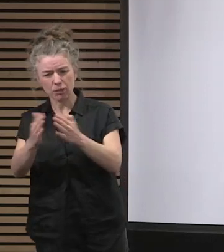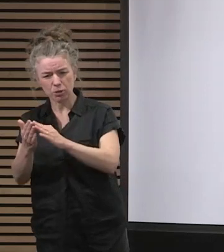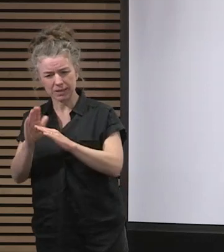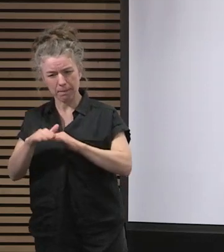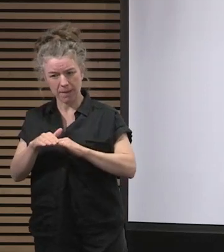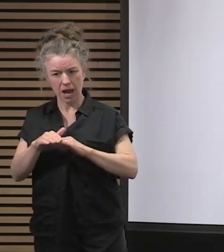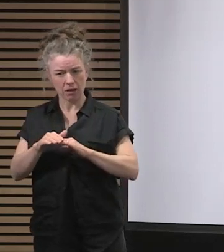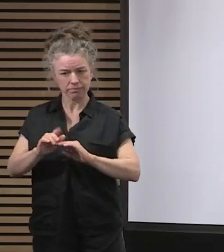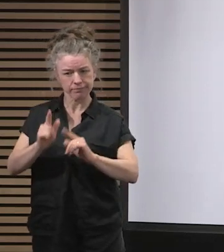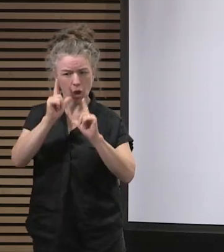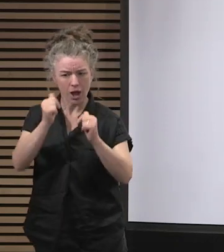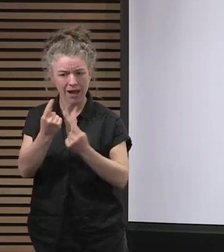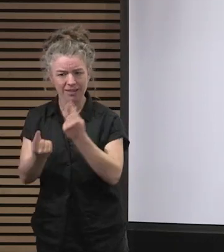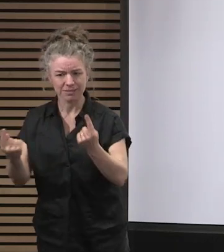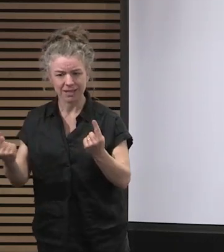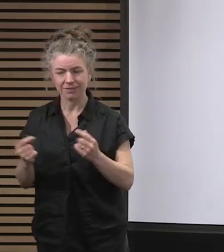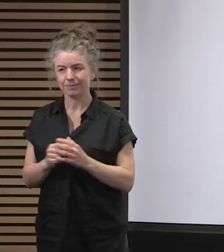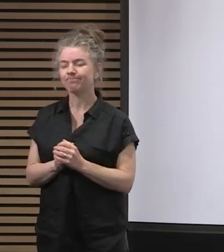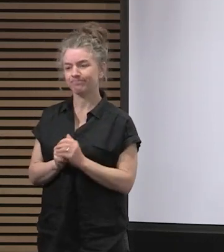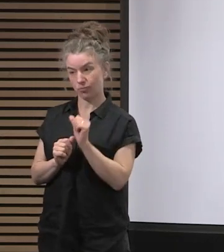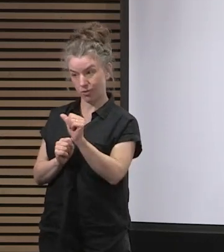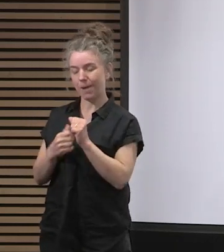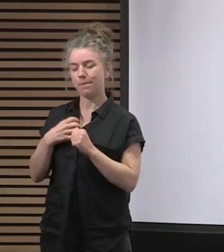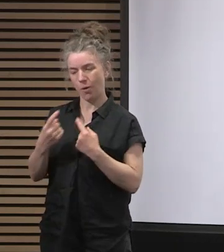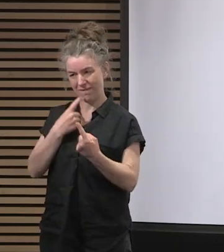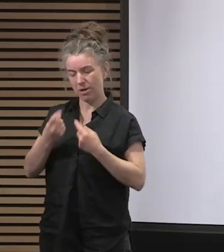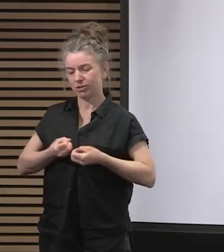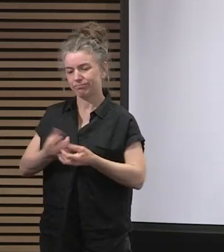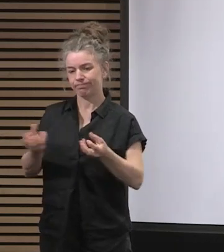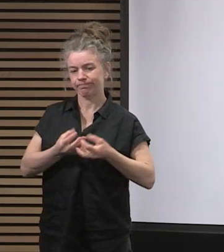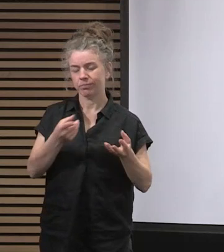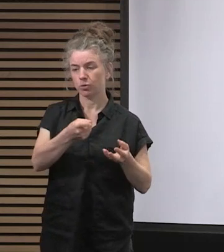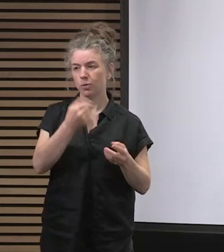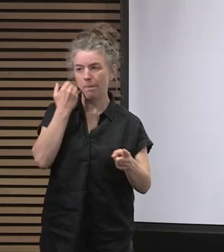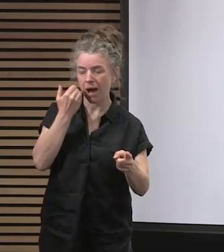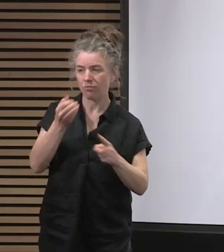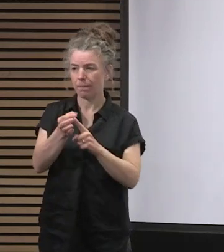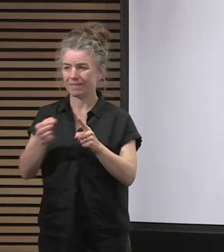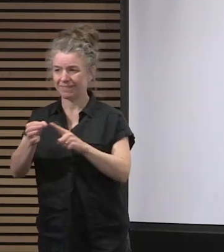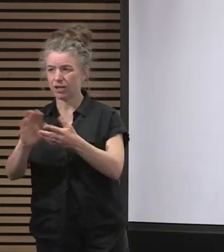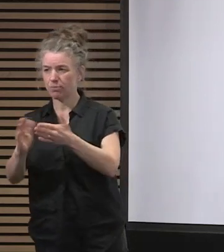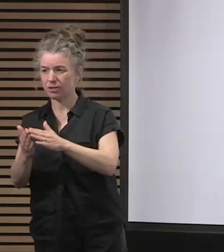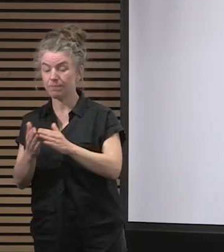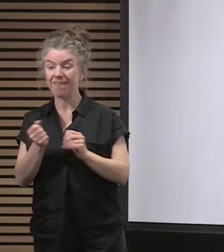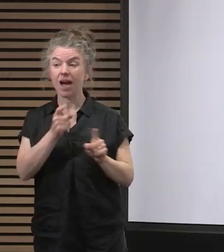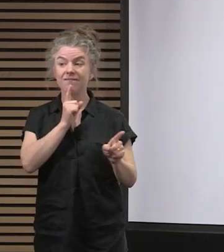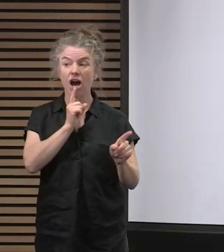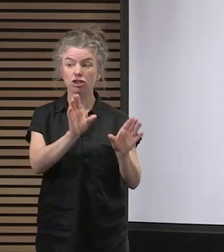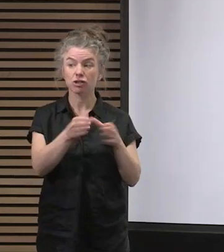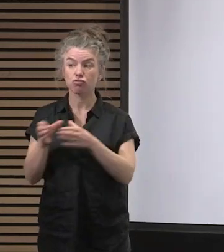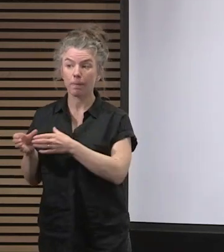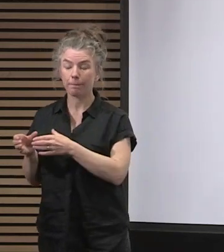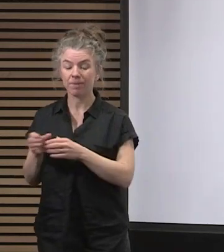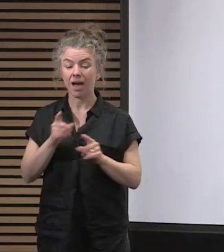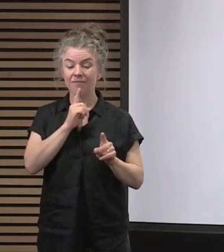large effort going in around both those communities. We've got several advisory groups that involve both health professionals